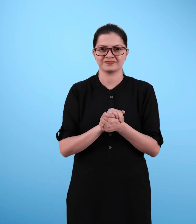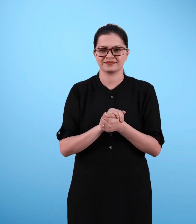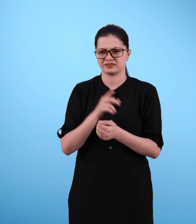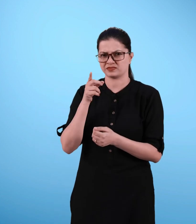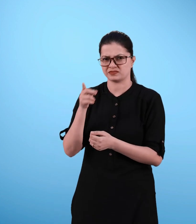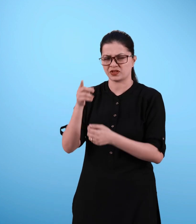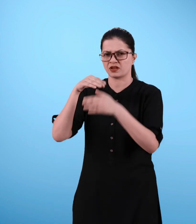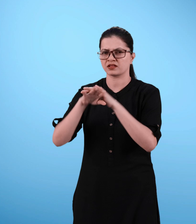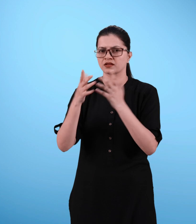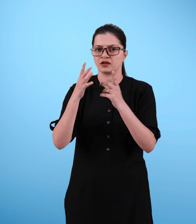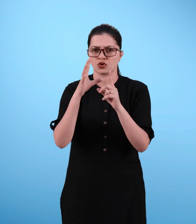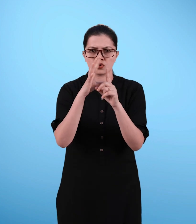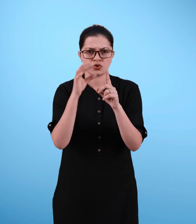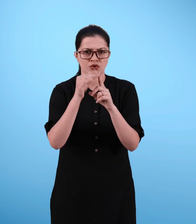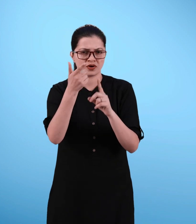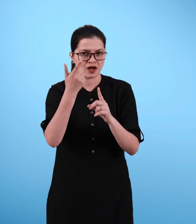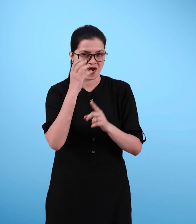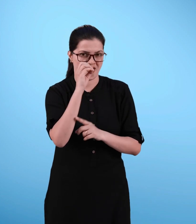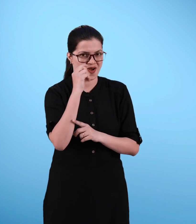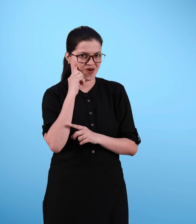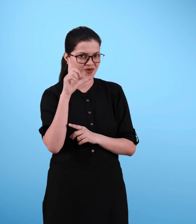What do you Have you use for ever making made these wicks for oil lamps?